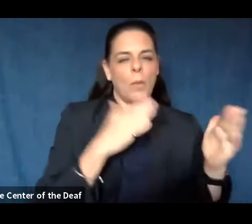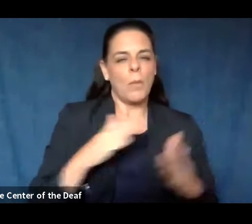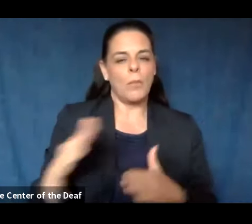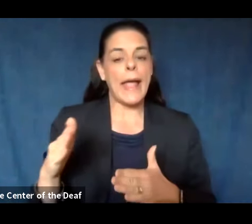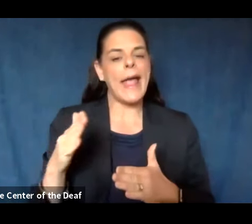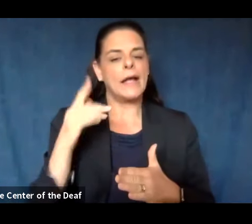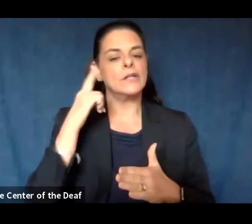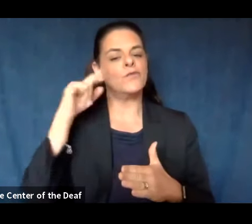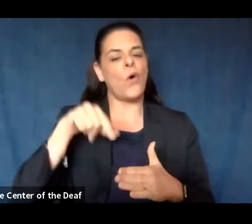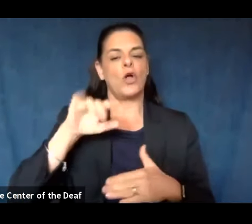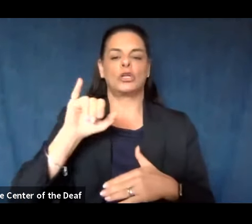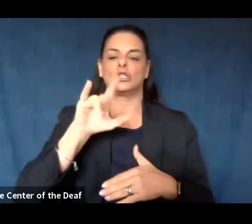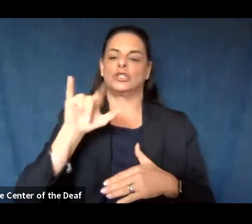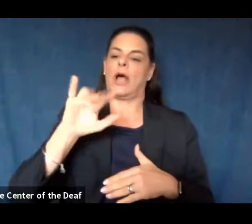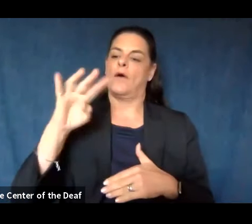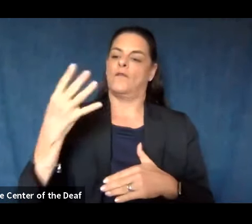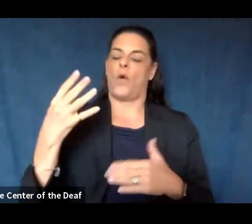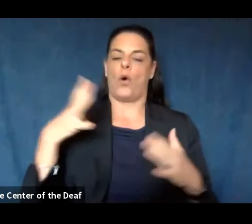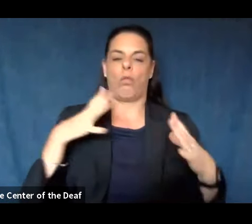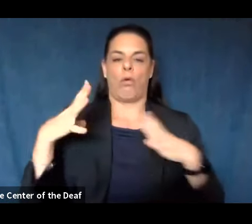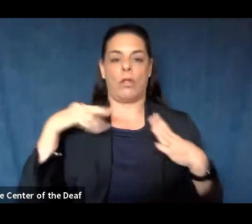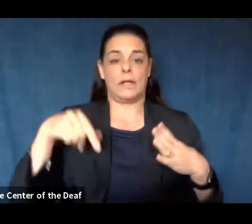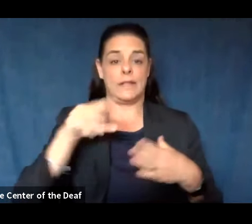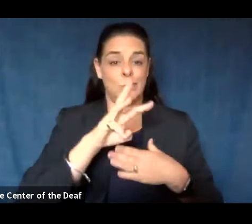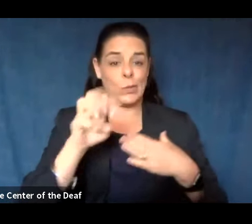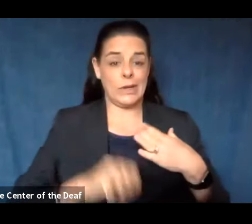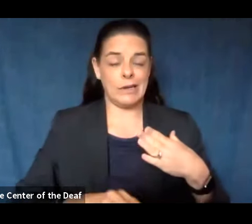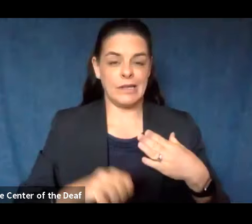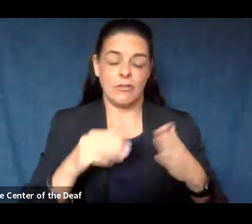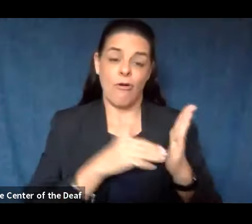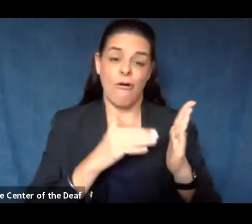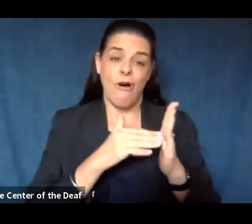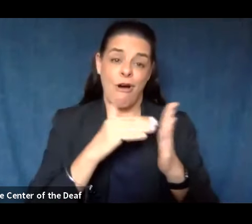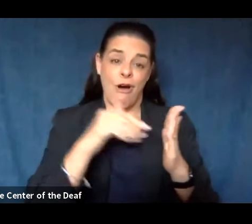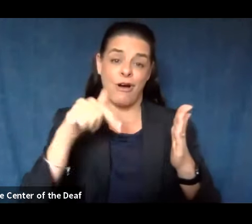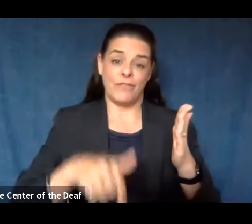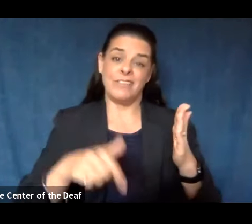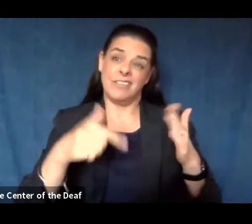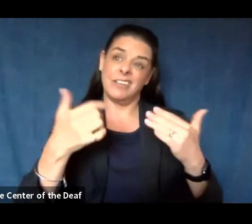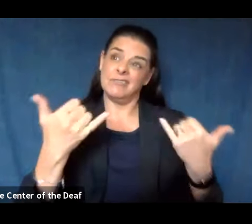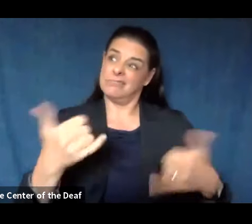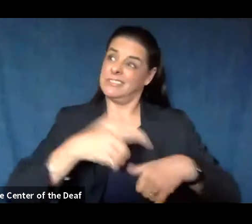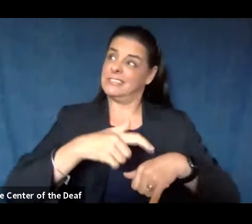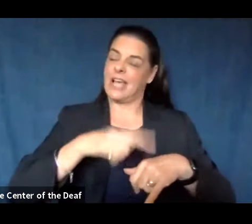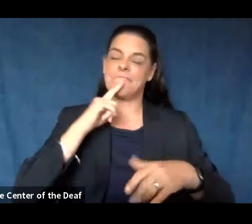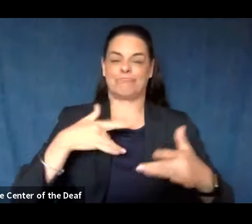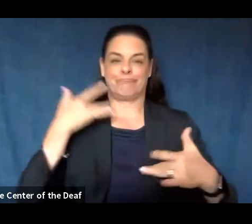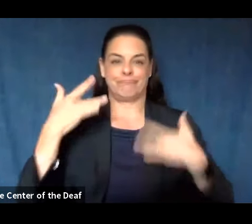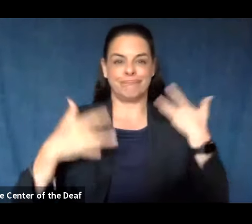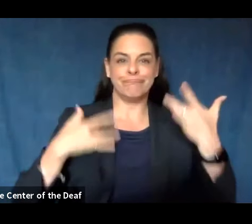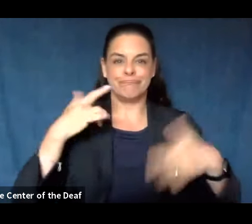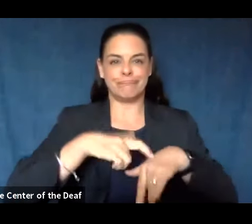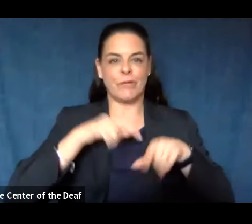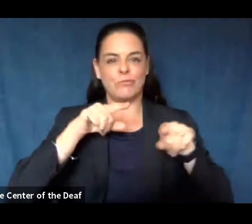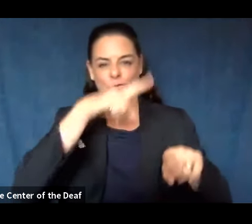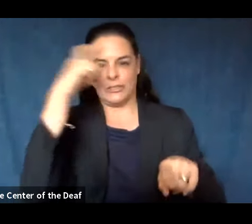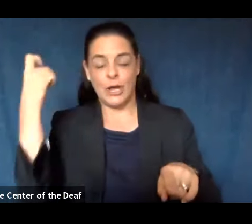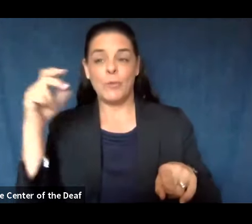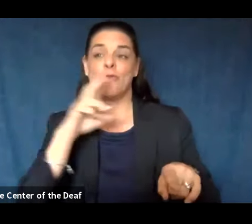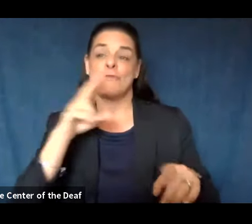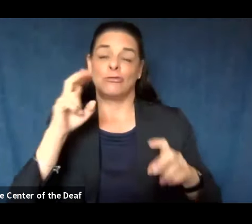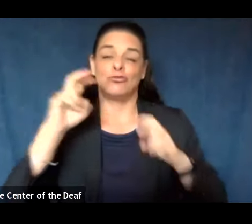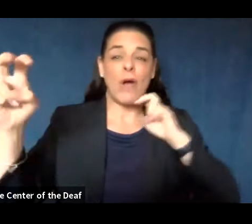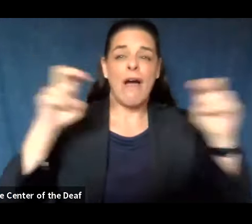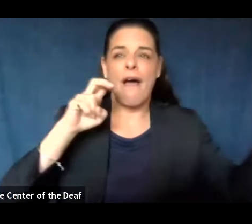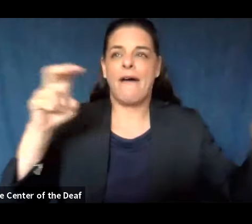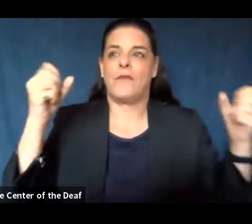holiday this Saturday. This is often an exciting time of the summer filled with travel and large gatherings, and we know that